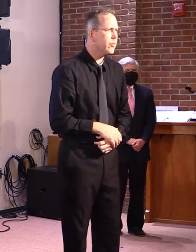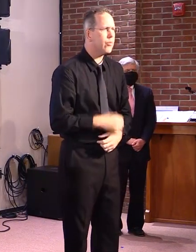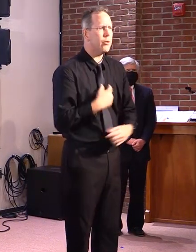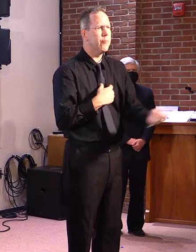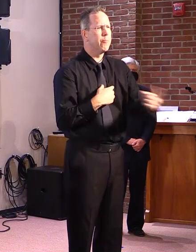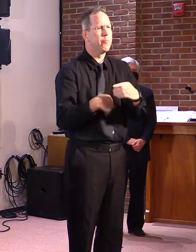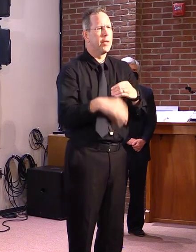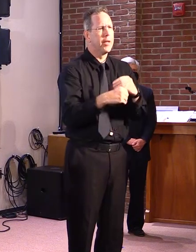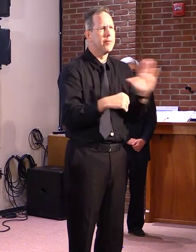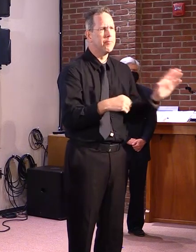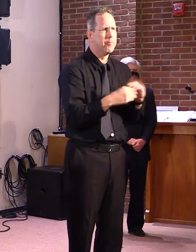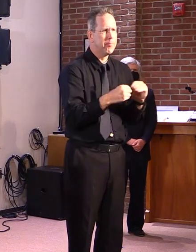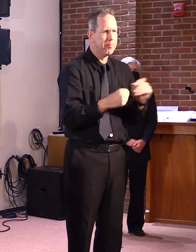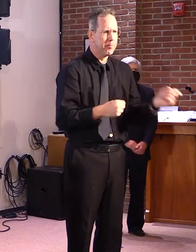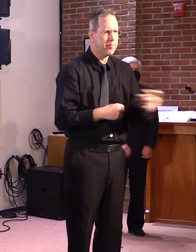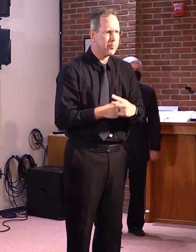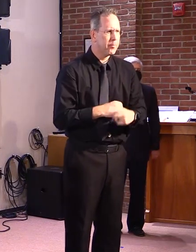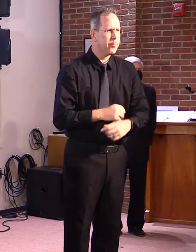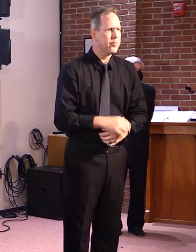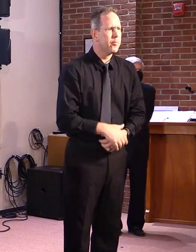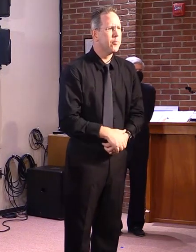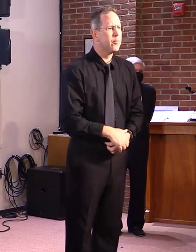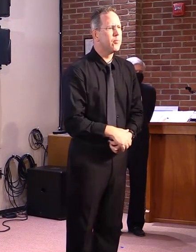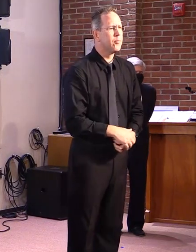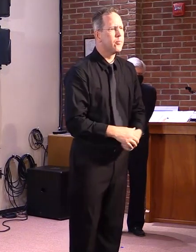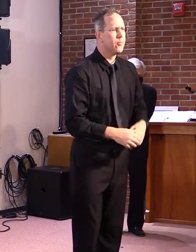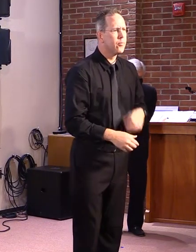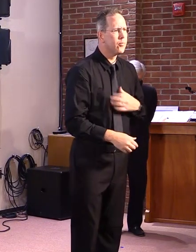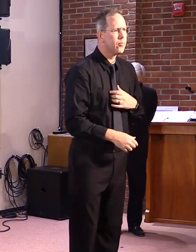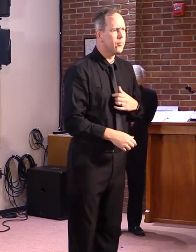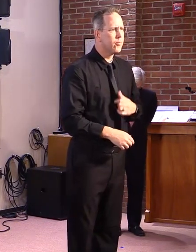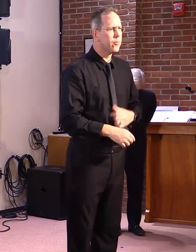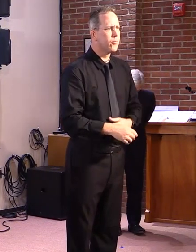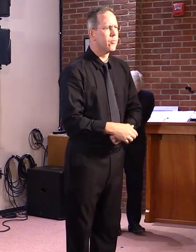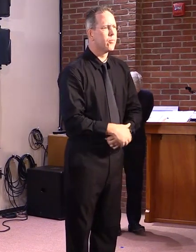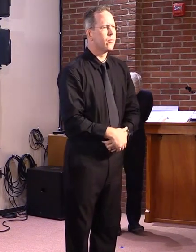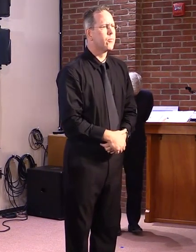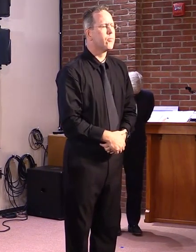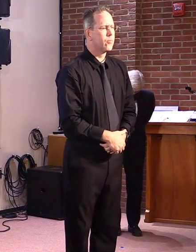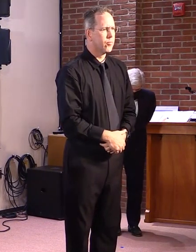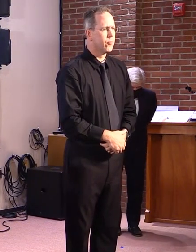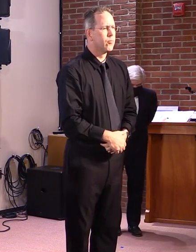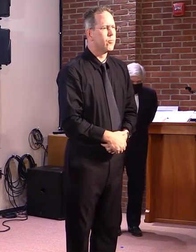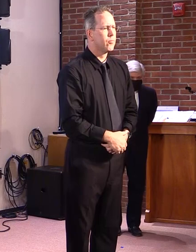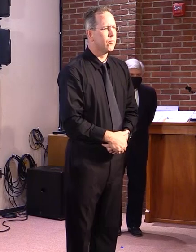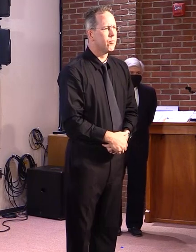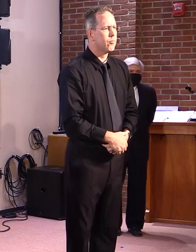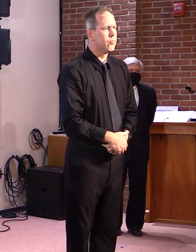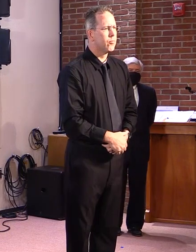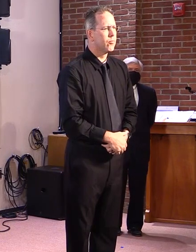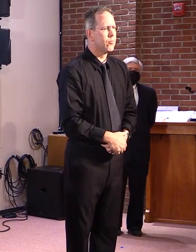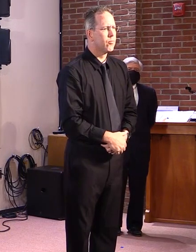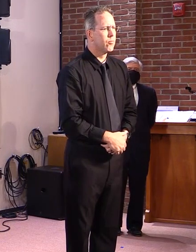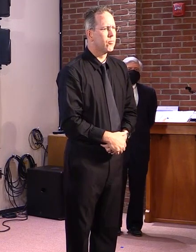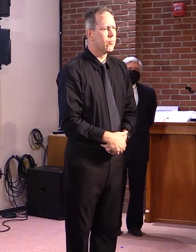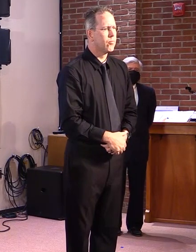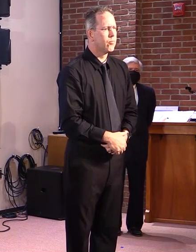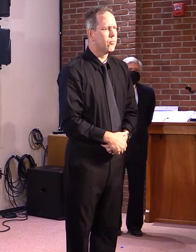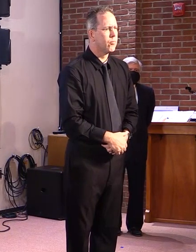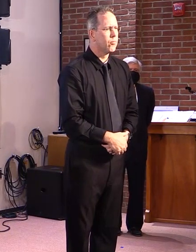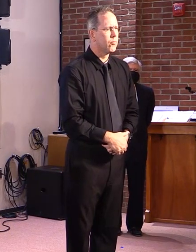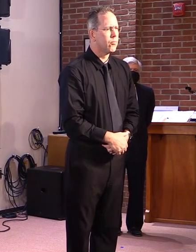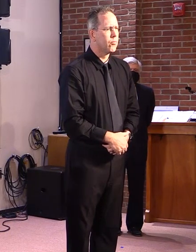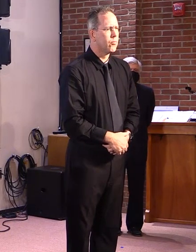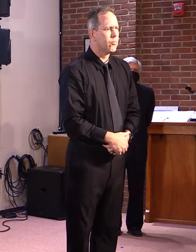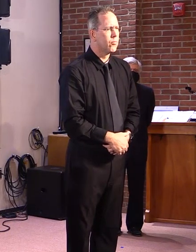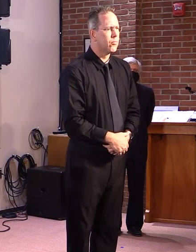taking the 9/11, for instance, or even the Boston bombing, that they were saying, we didn't see anything about Muslim lives